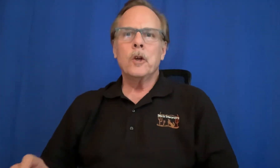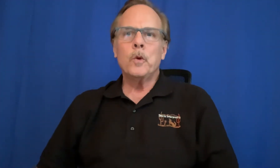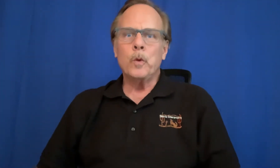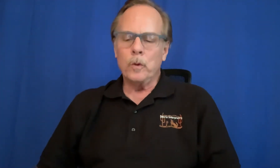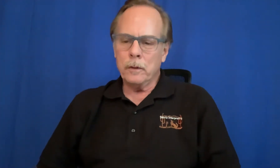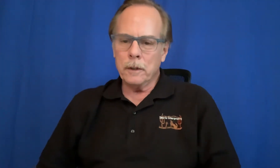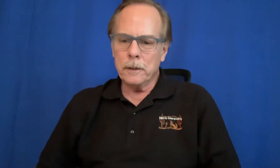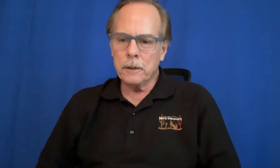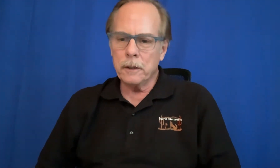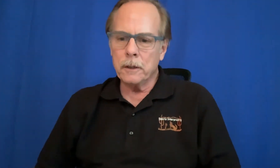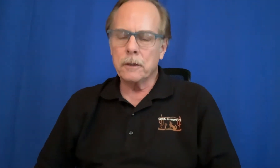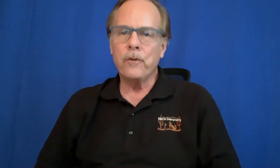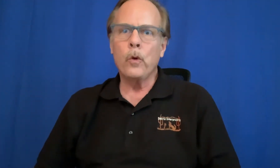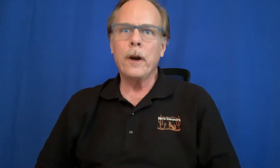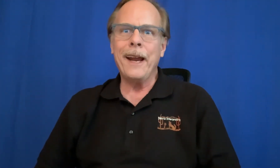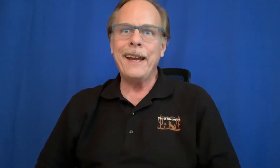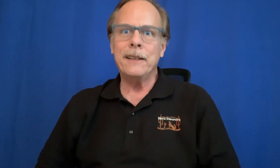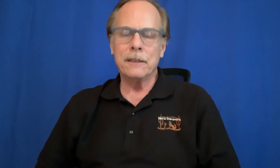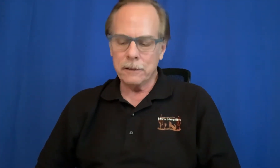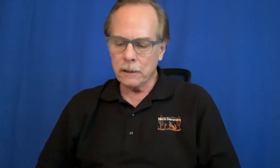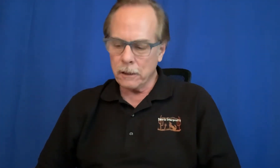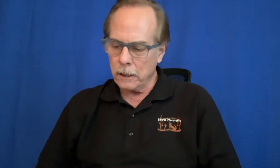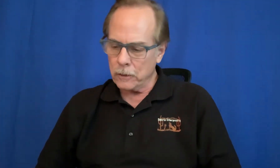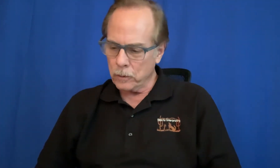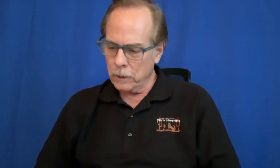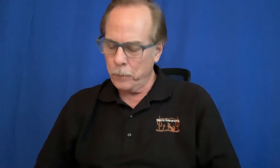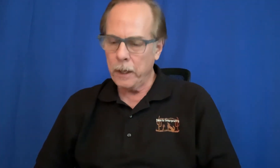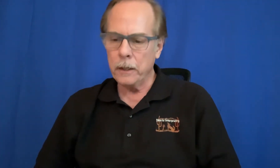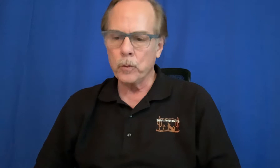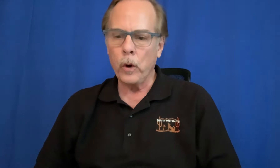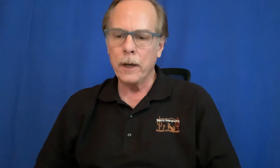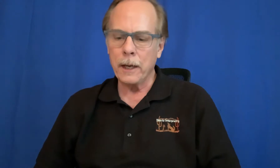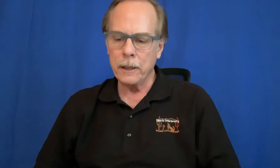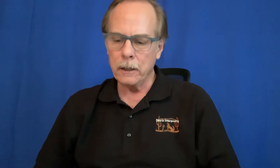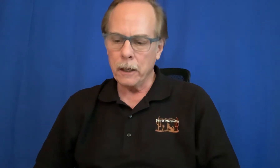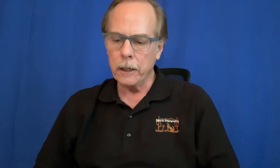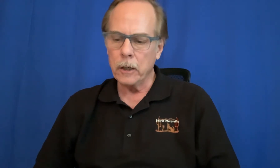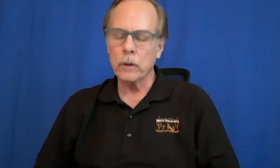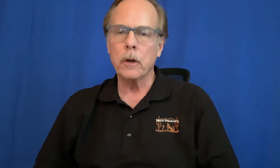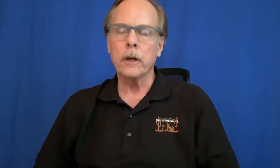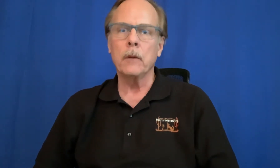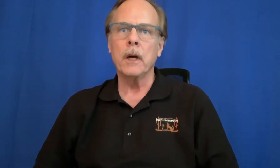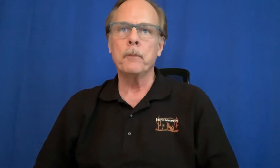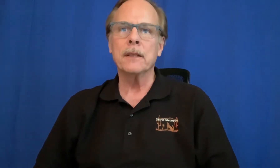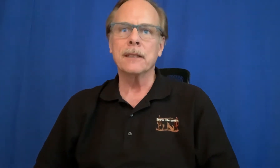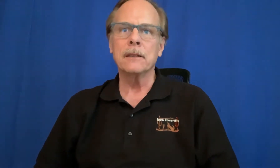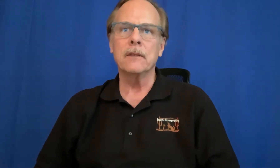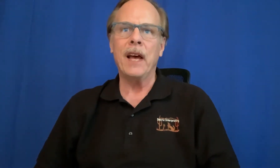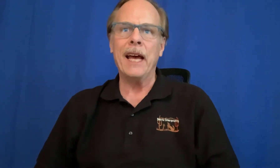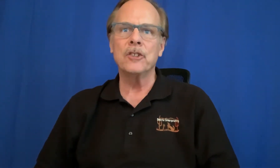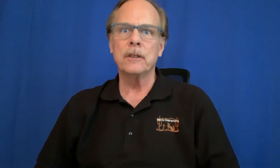Hello, this is 4.8 in Signing Naturally, page 199. Here we're talking about possessive